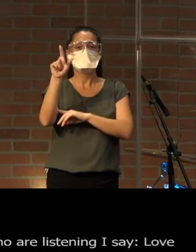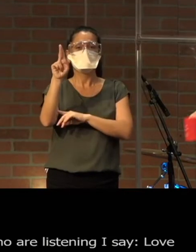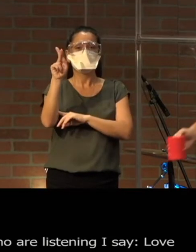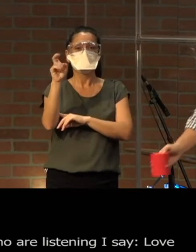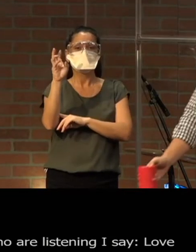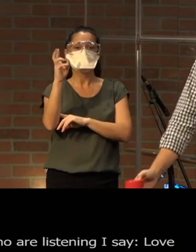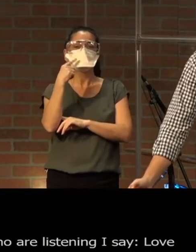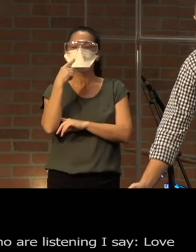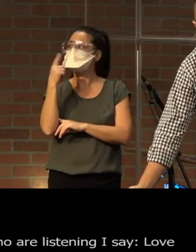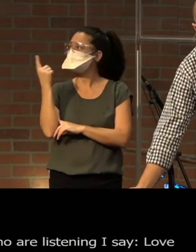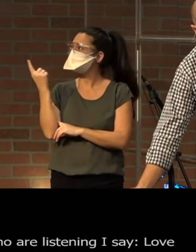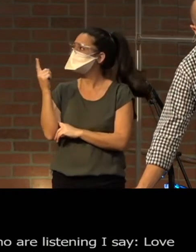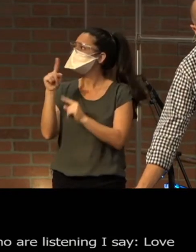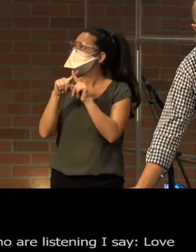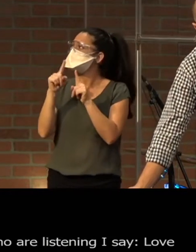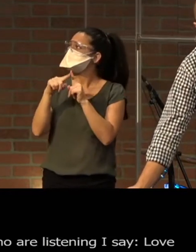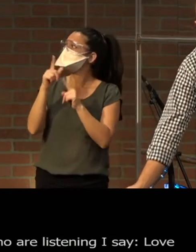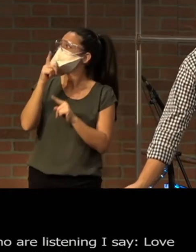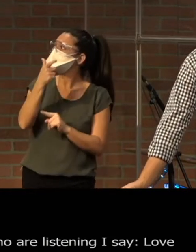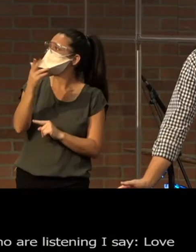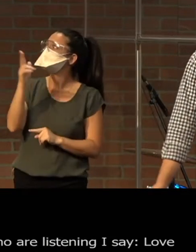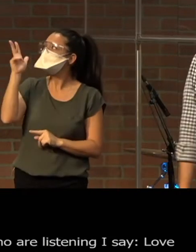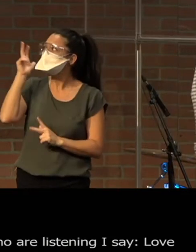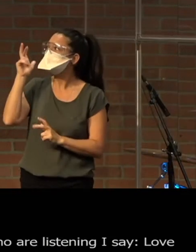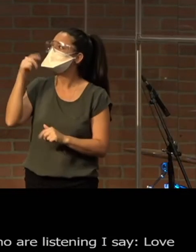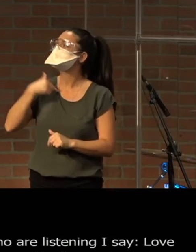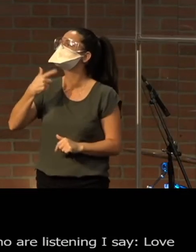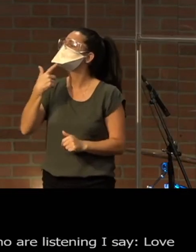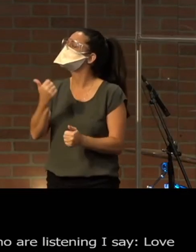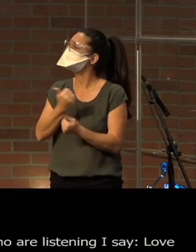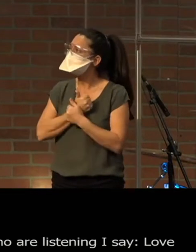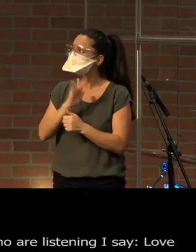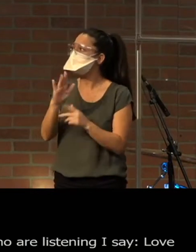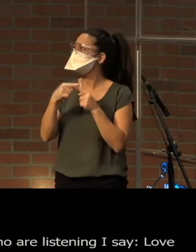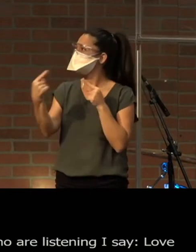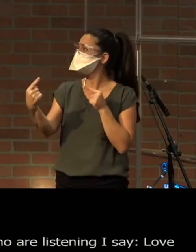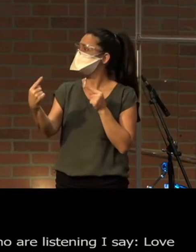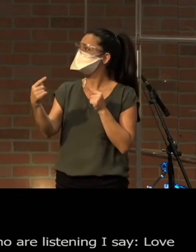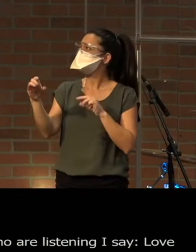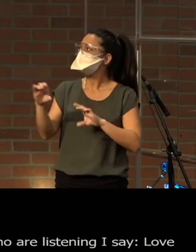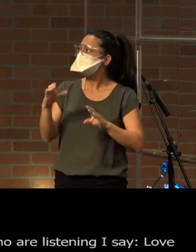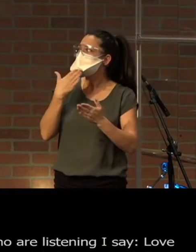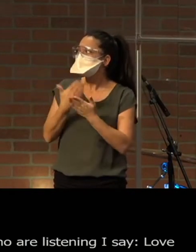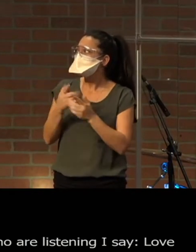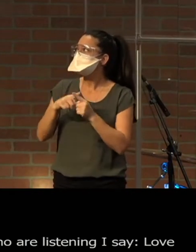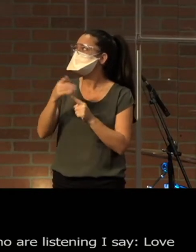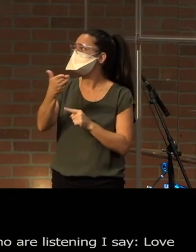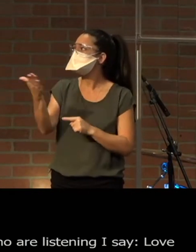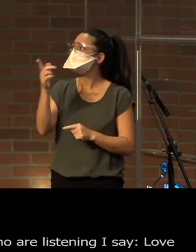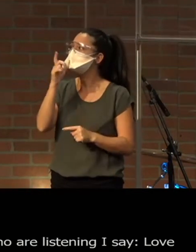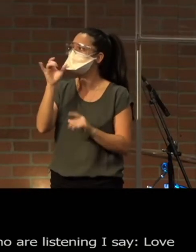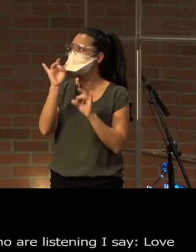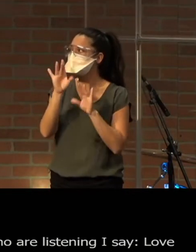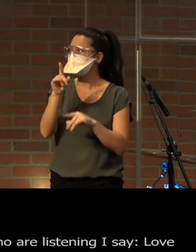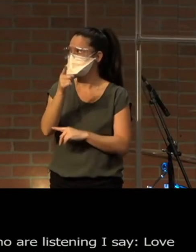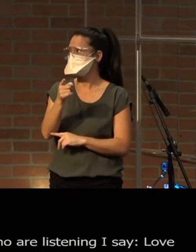"But to you who are listening, I say, love your enemies. Do good to those who hate